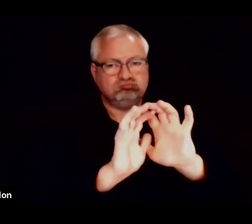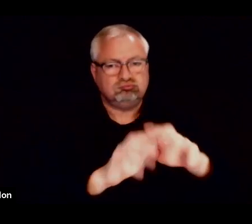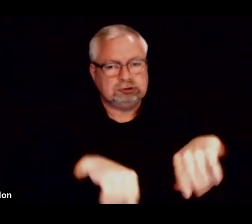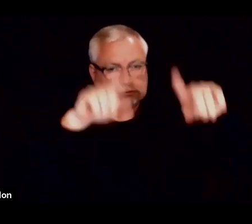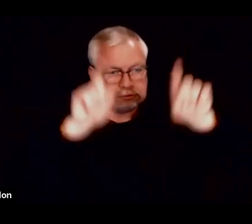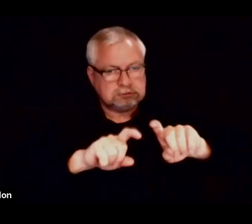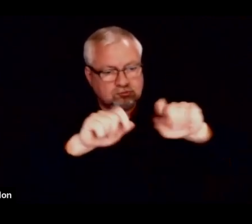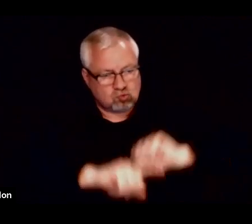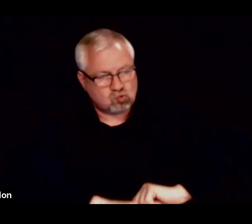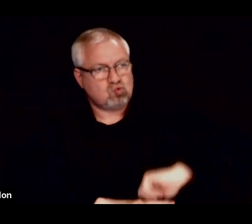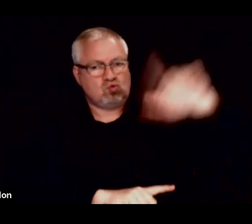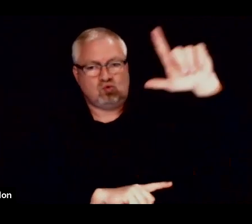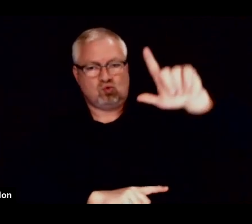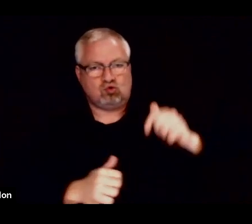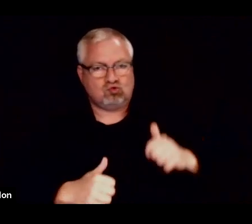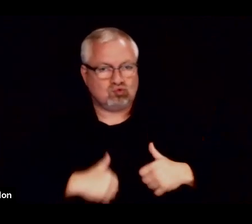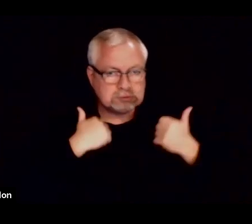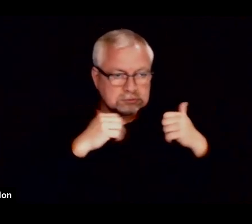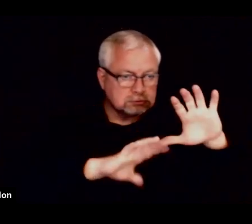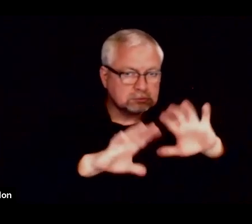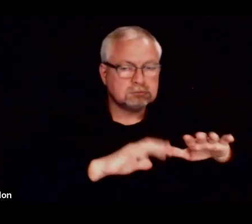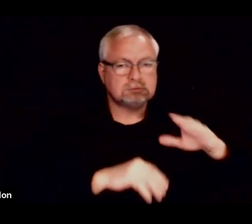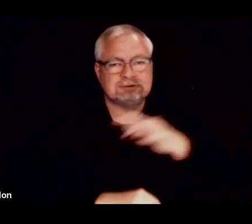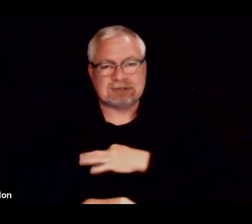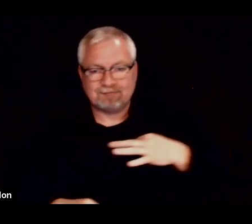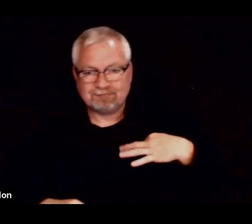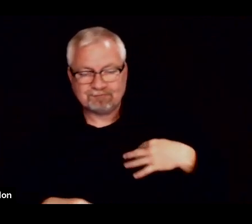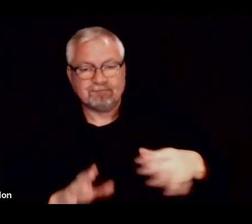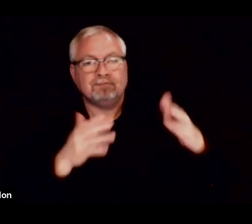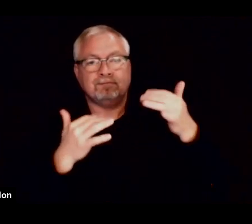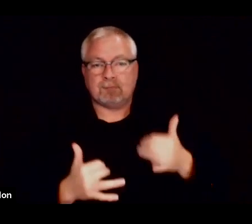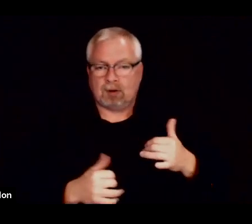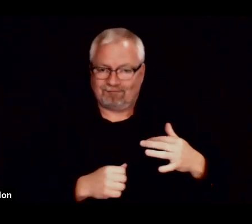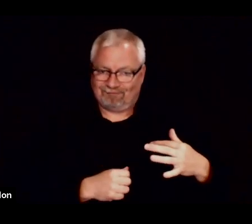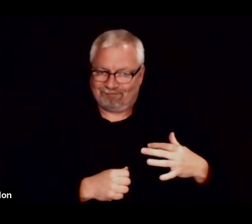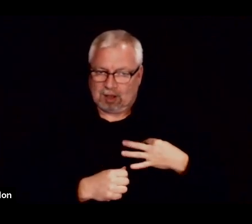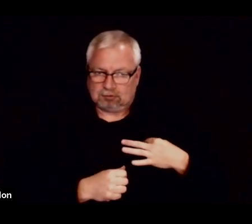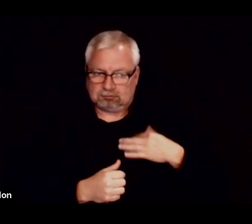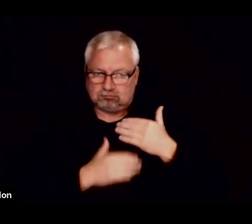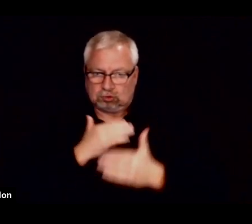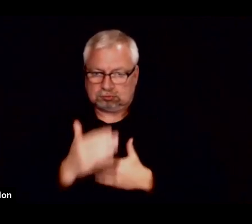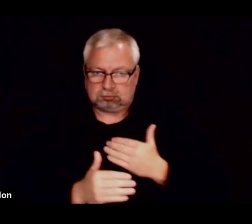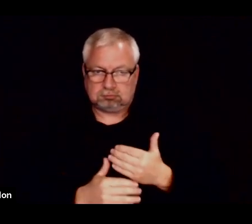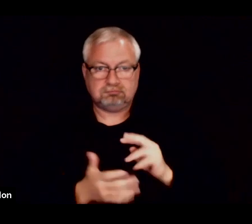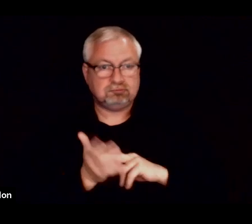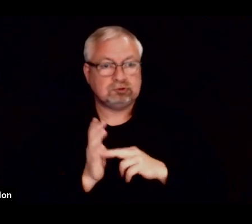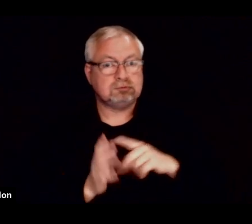that that is a voluntary process for the residents and staff in those facilities.